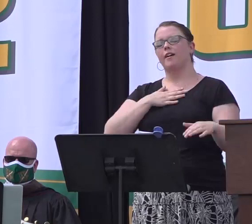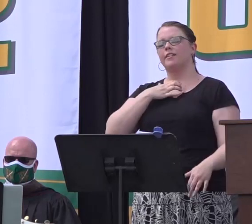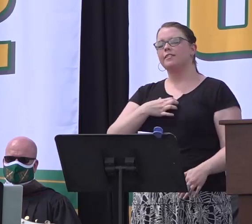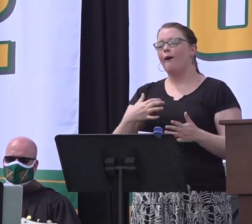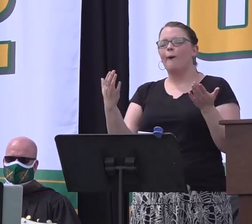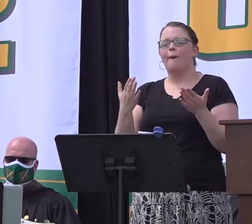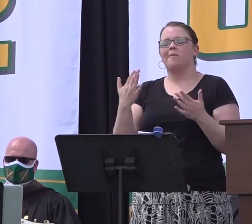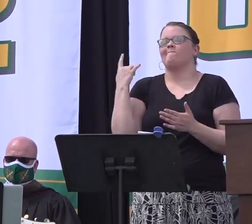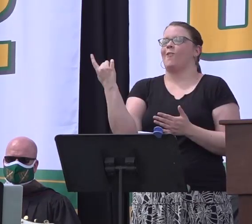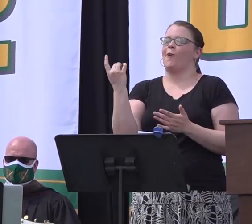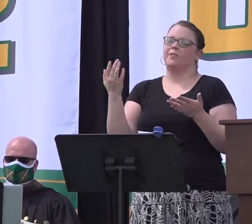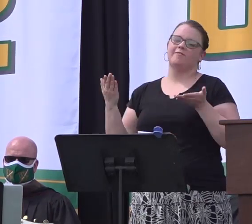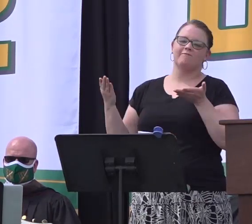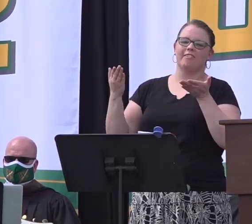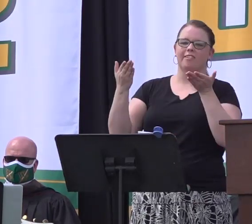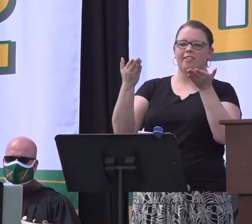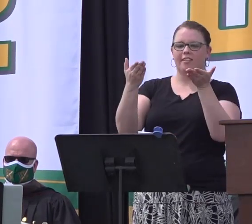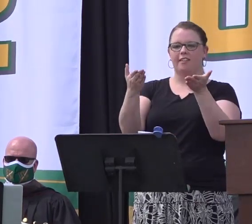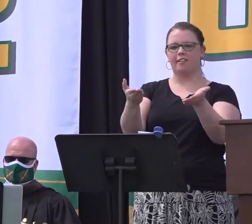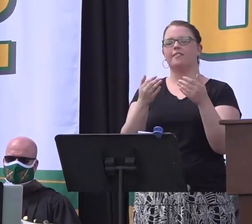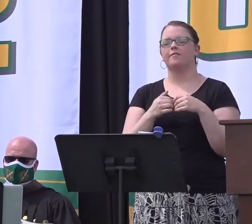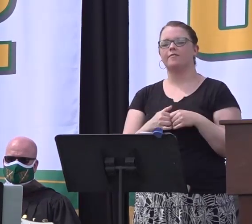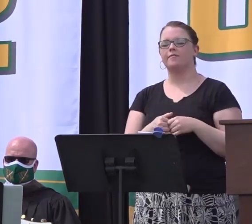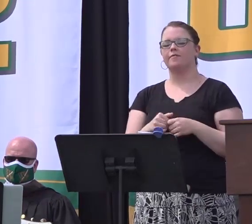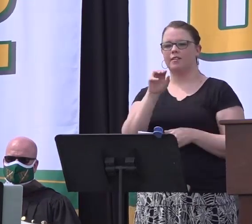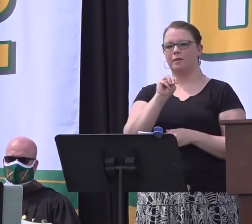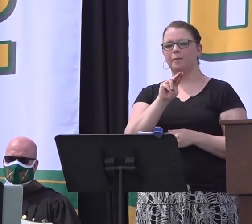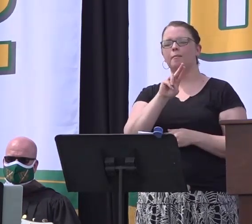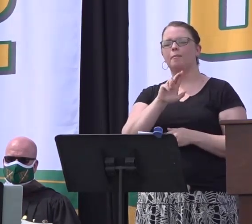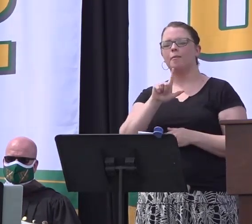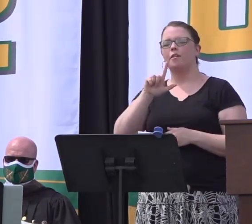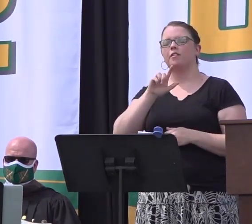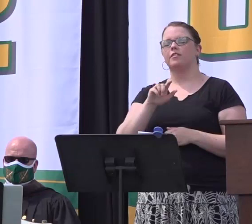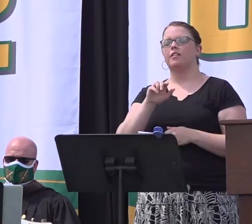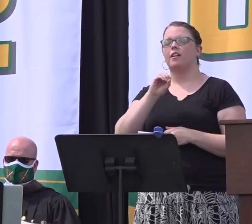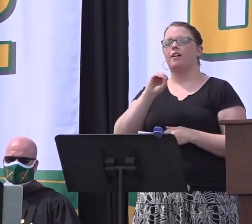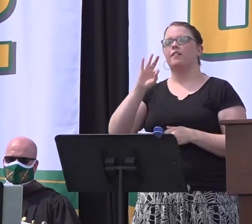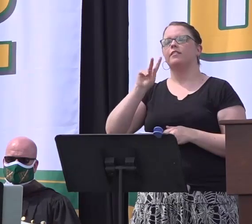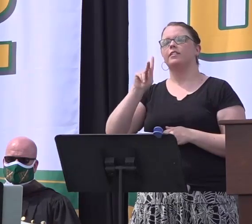be here, oh, Mull of Kintyre,